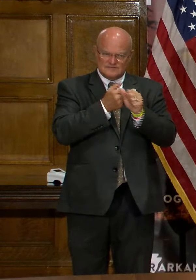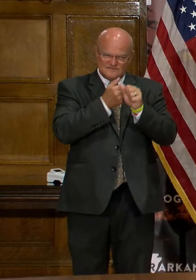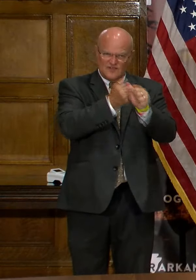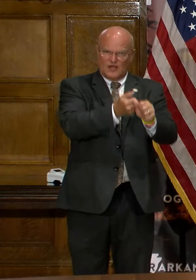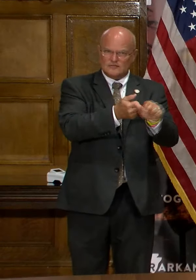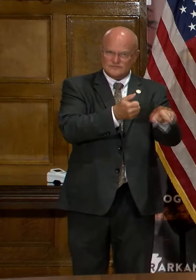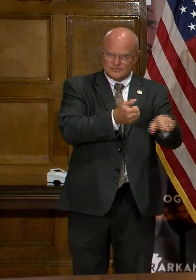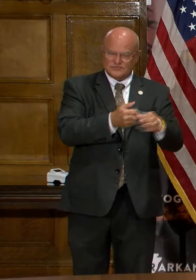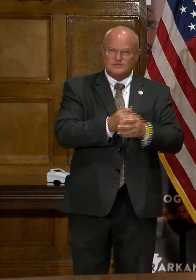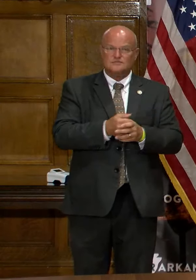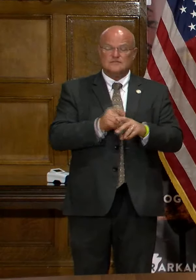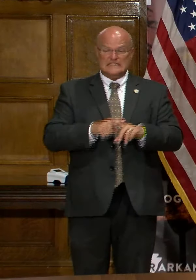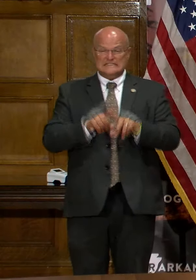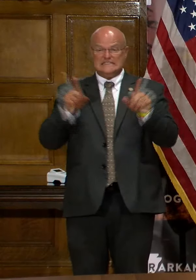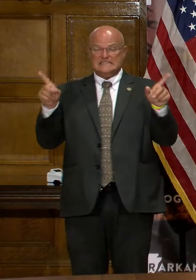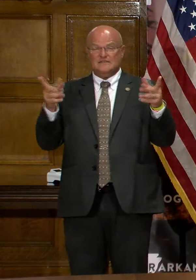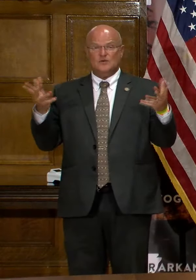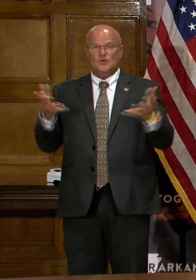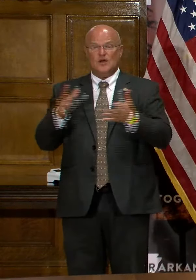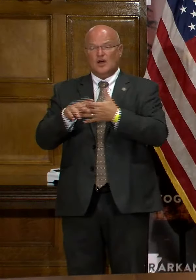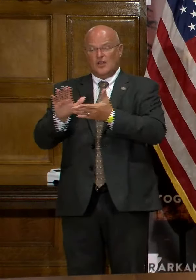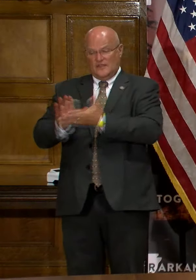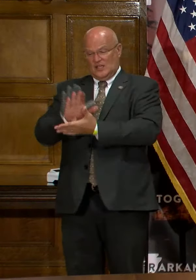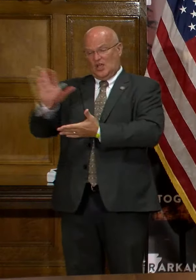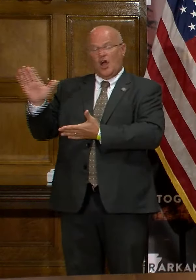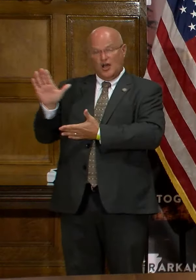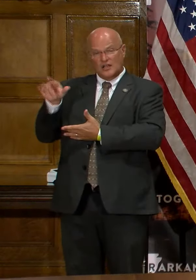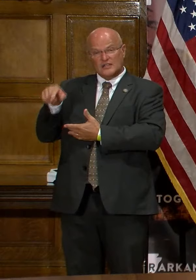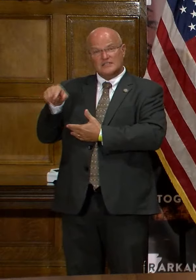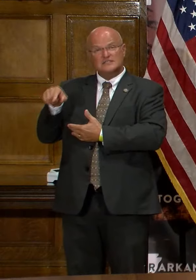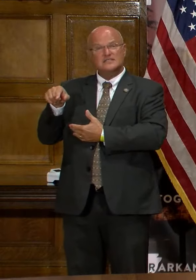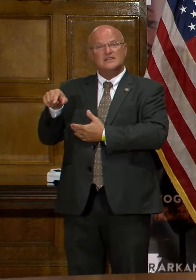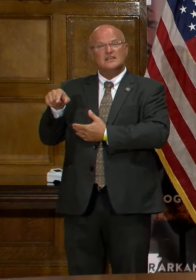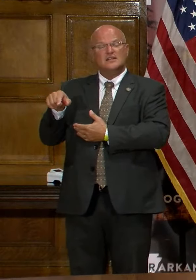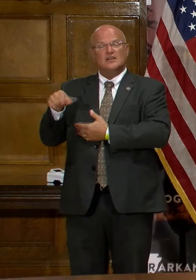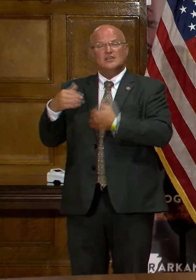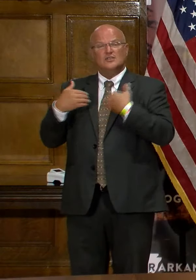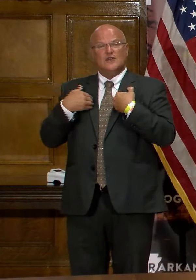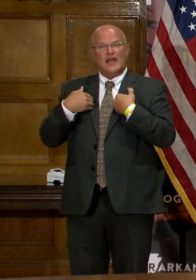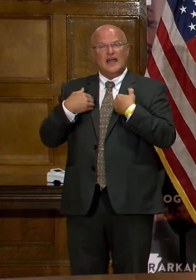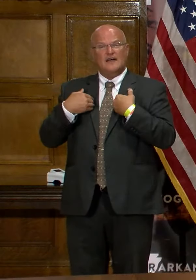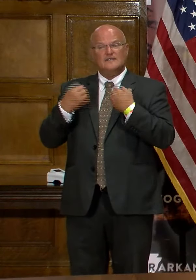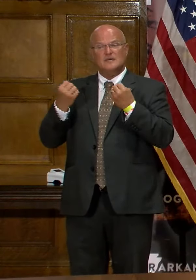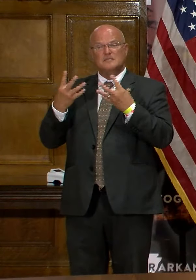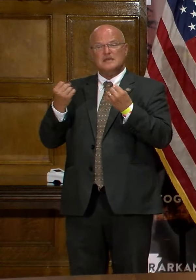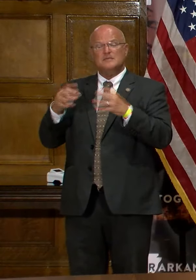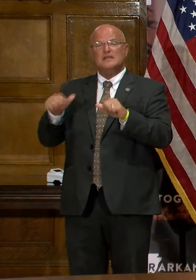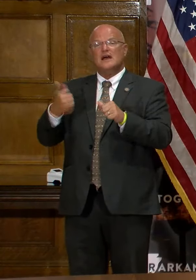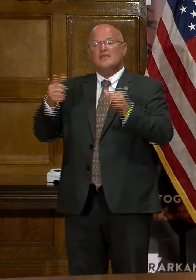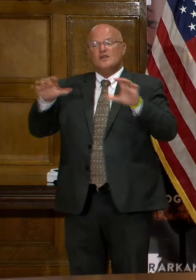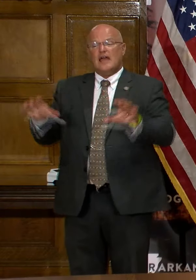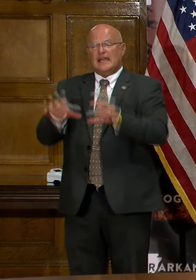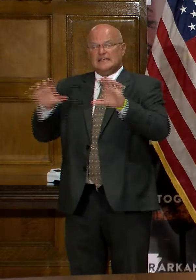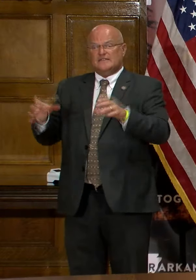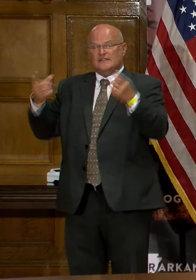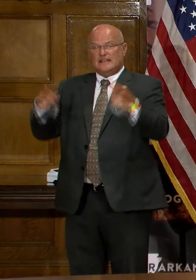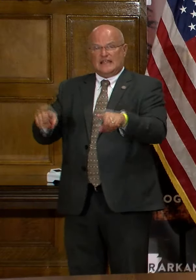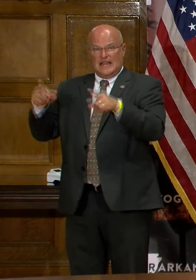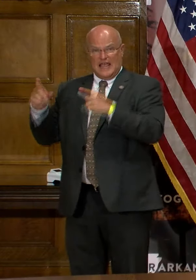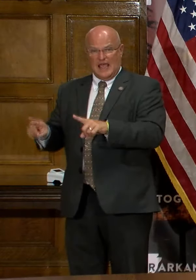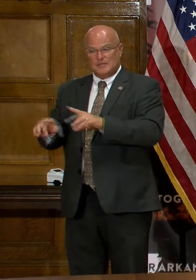followed. What's different is that on the college campuses, you've got a lot of other activity that